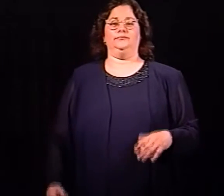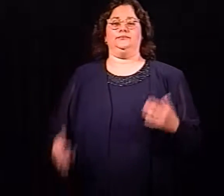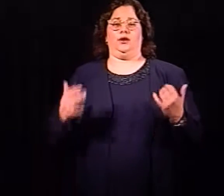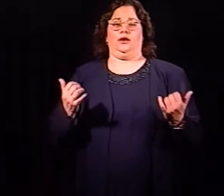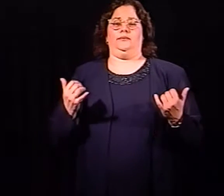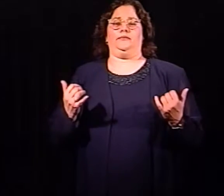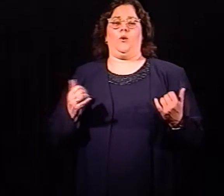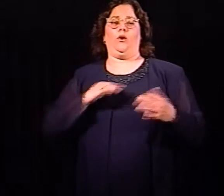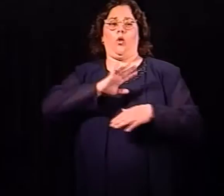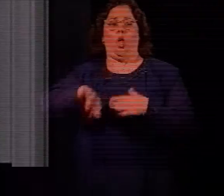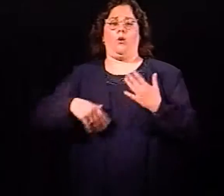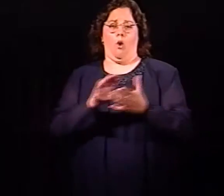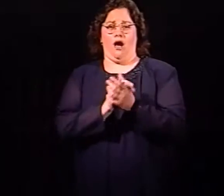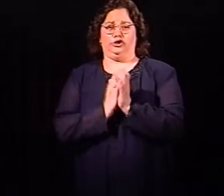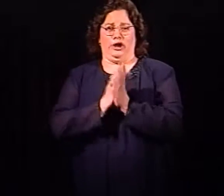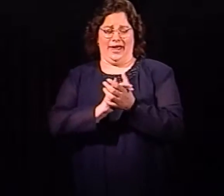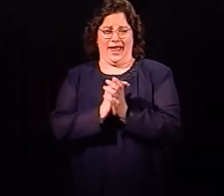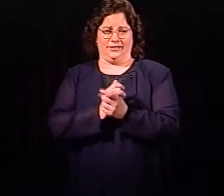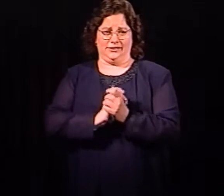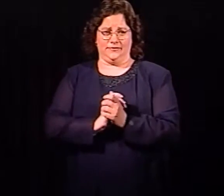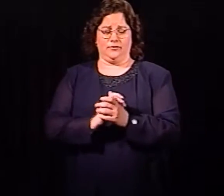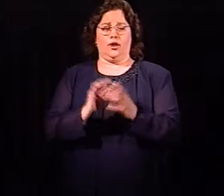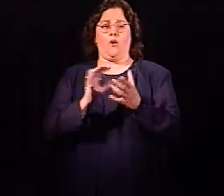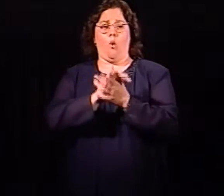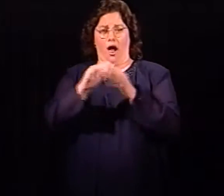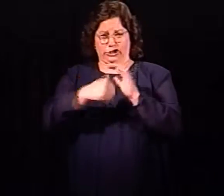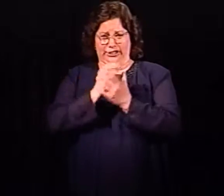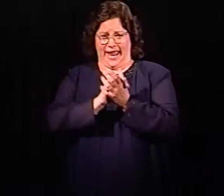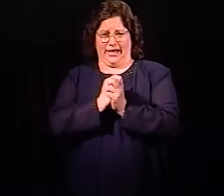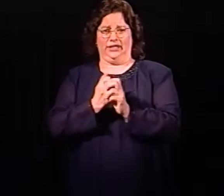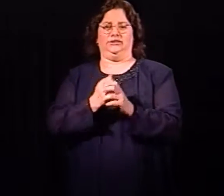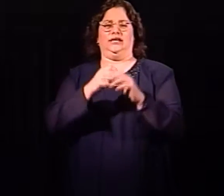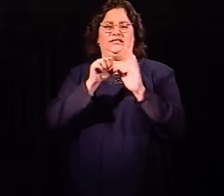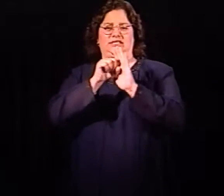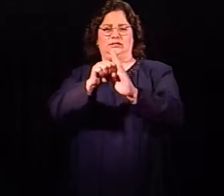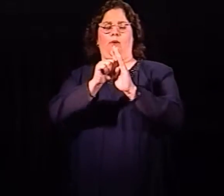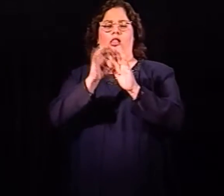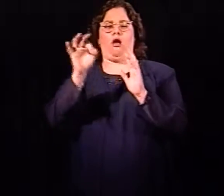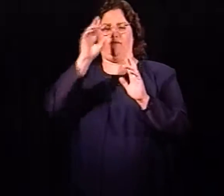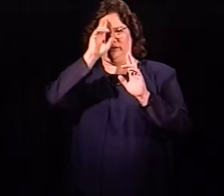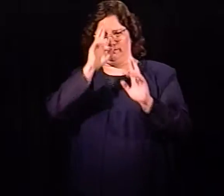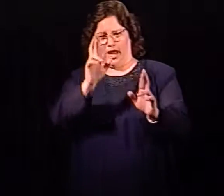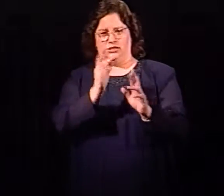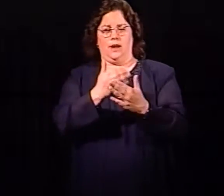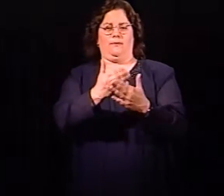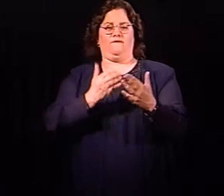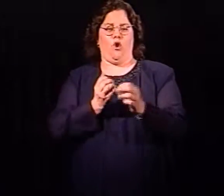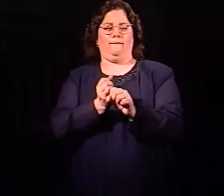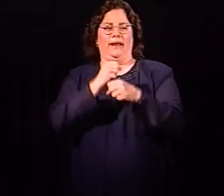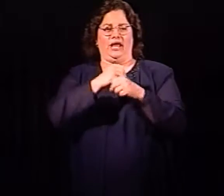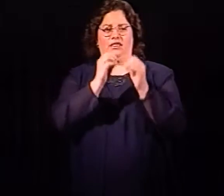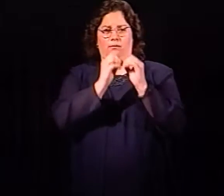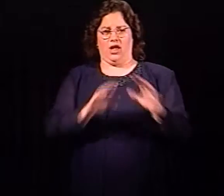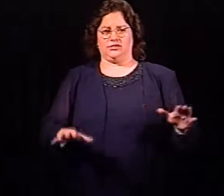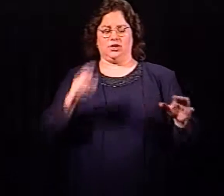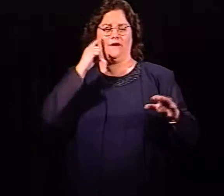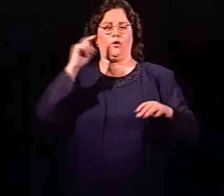We will now wash our hands. Hand washing is a symbol of respect before making the blessing for the matzah.